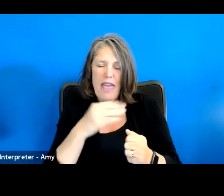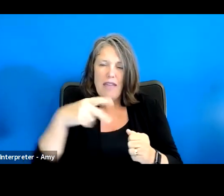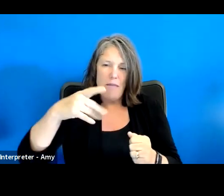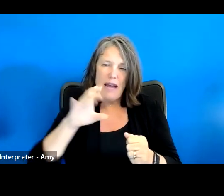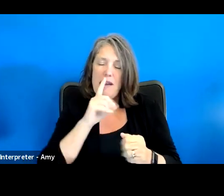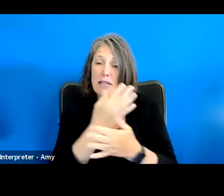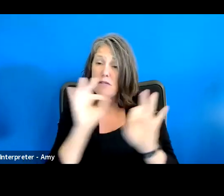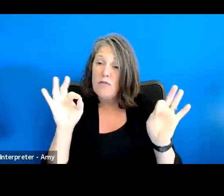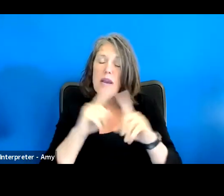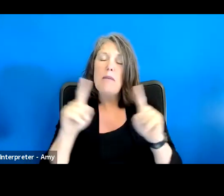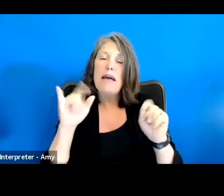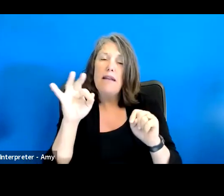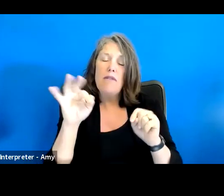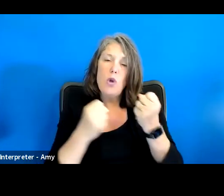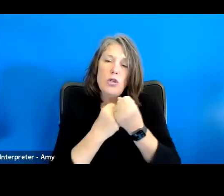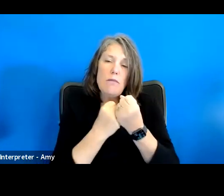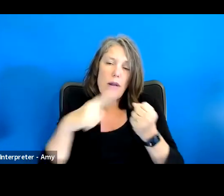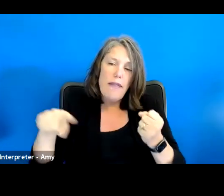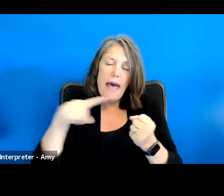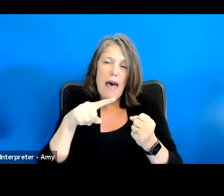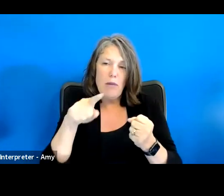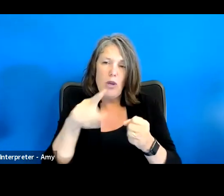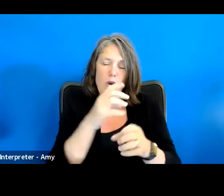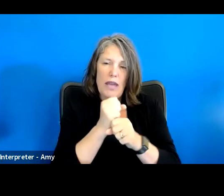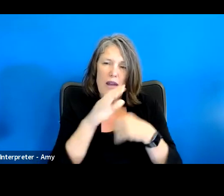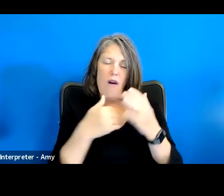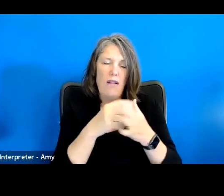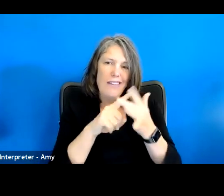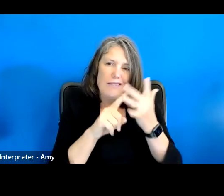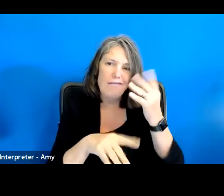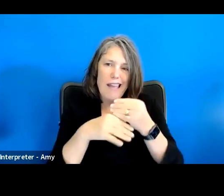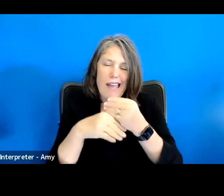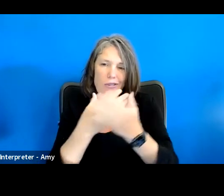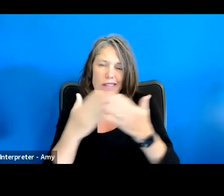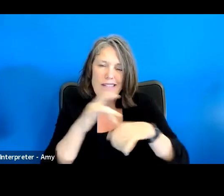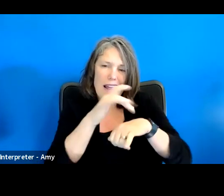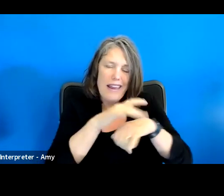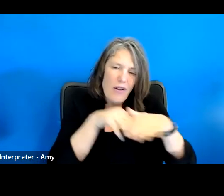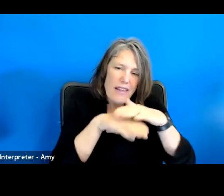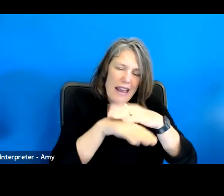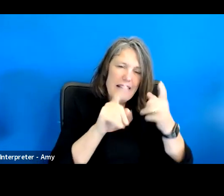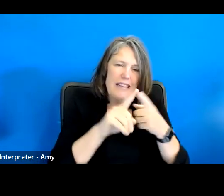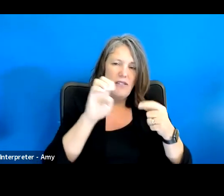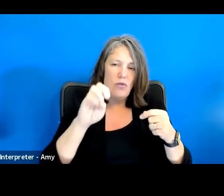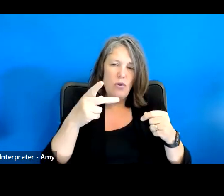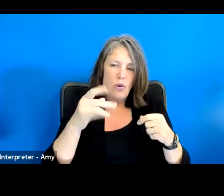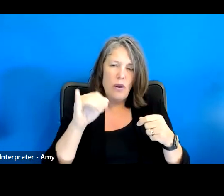is free, but if you support them, you get all of these extra things like early access to episodes or extra interviews